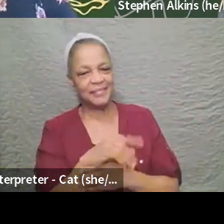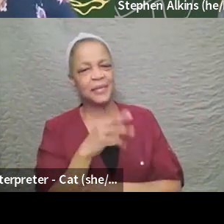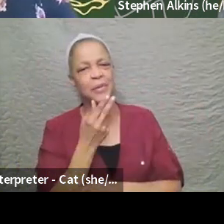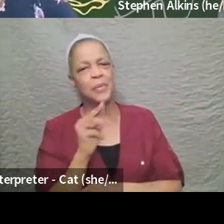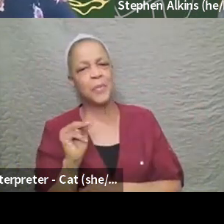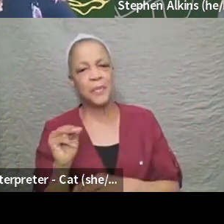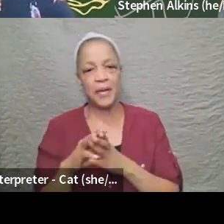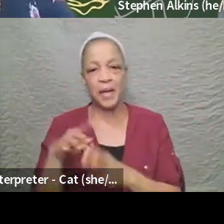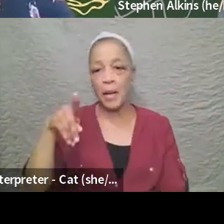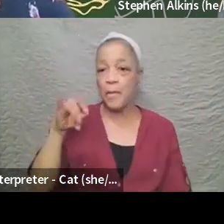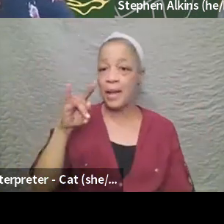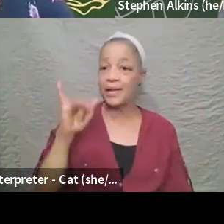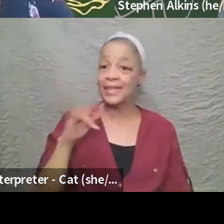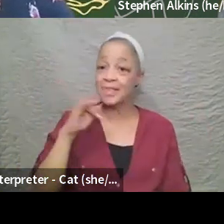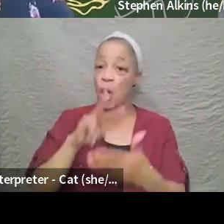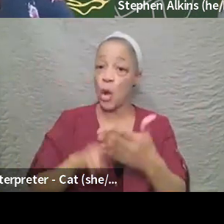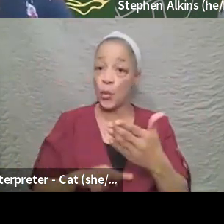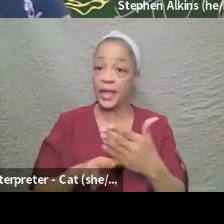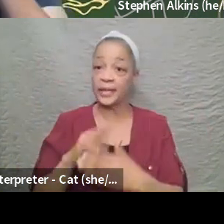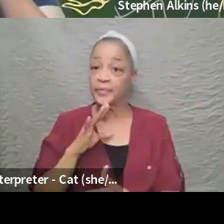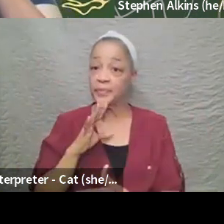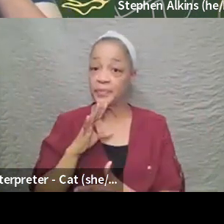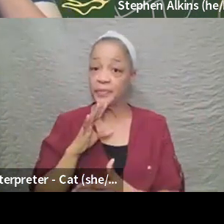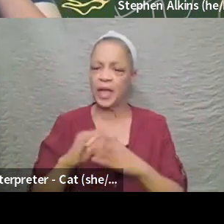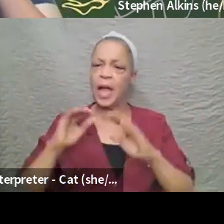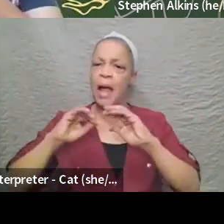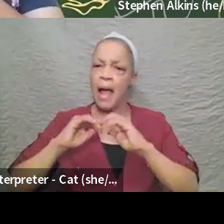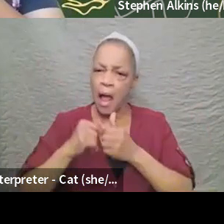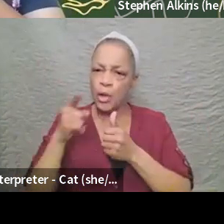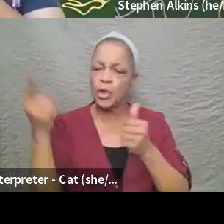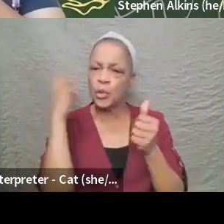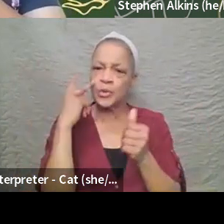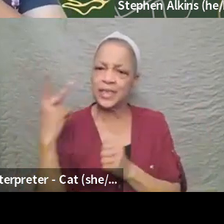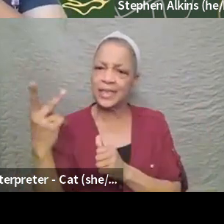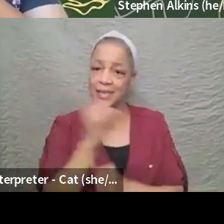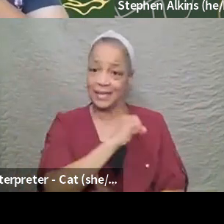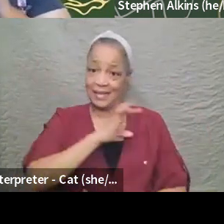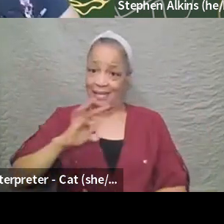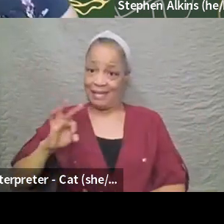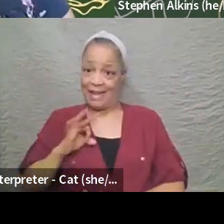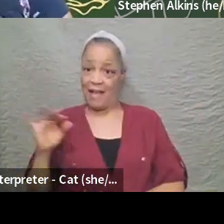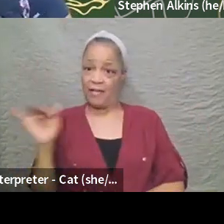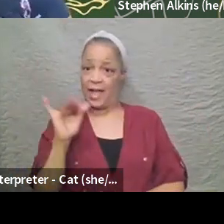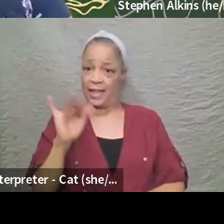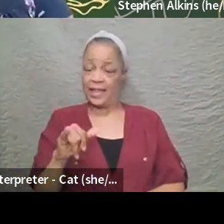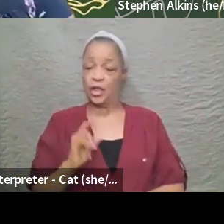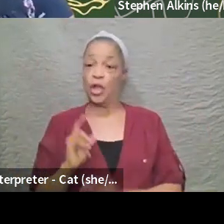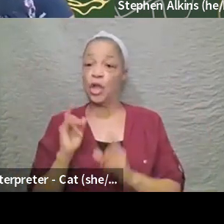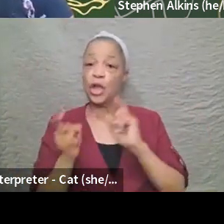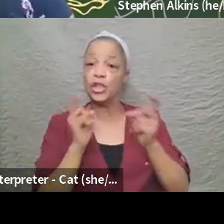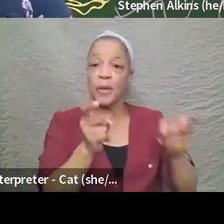and let me read it out loud, Diane, again. Okay. How do you see staff like this contributing and